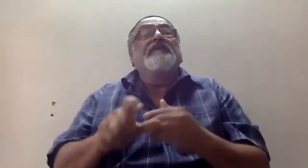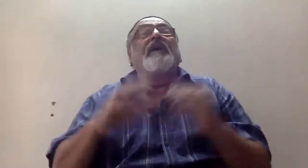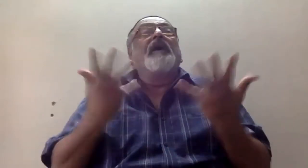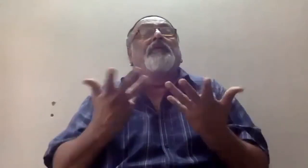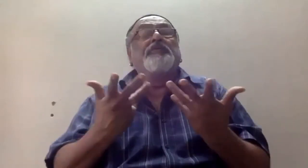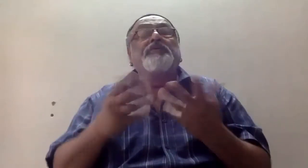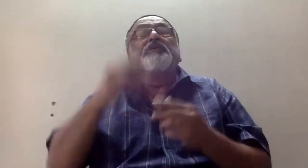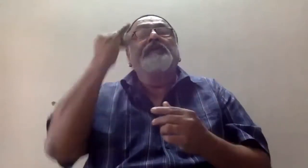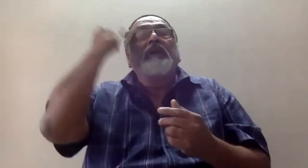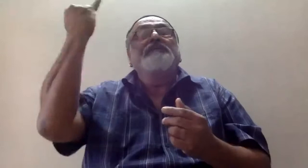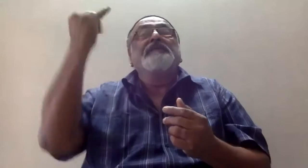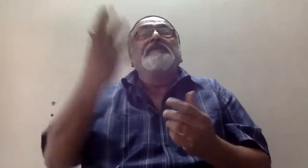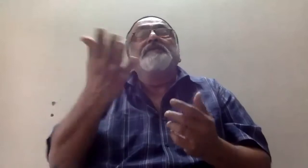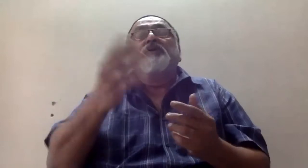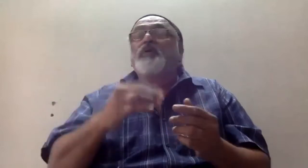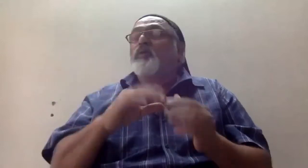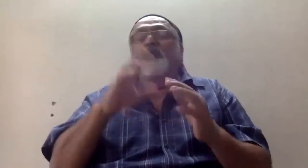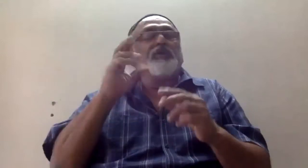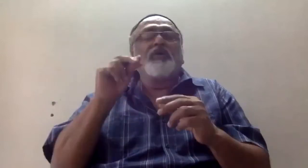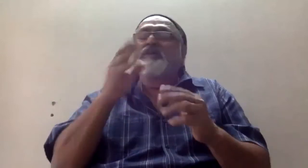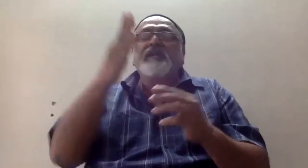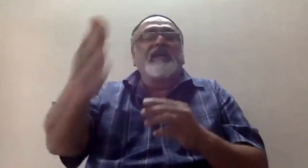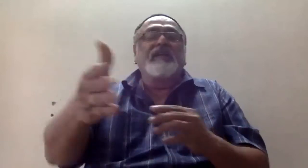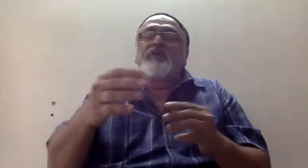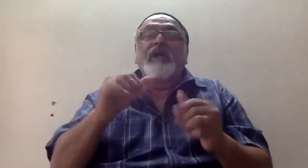We aren't there. We're talking about access to justice.